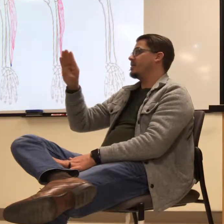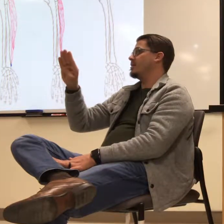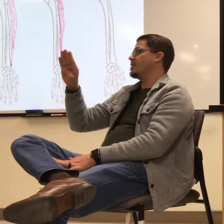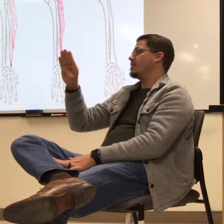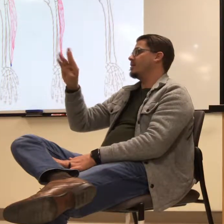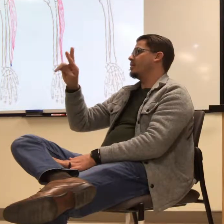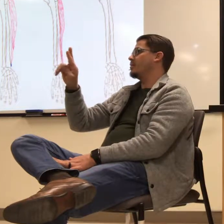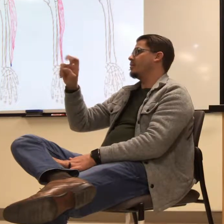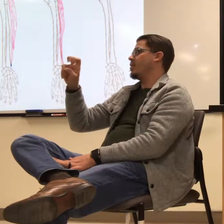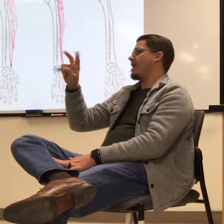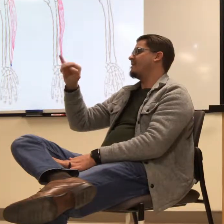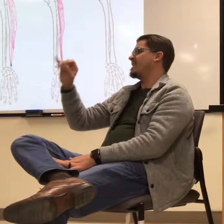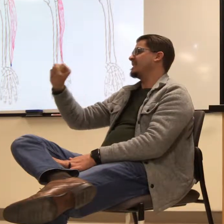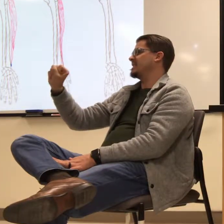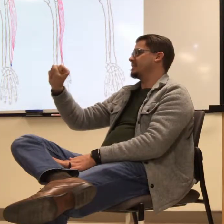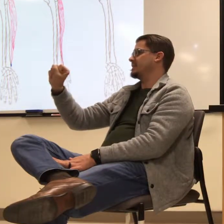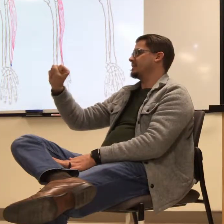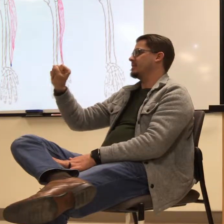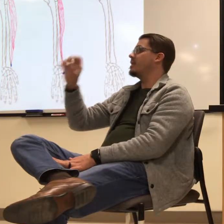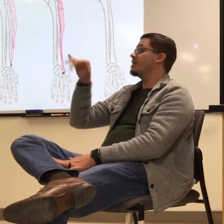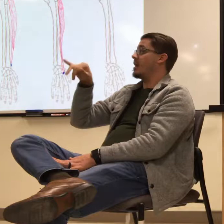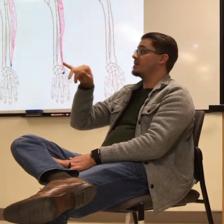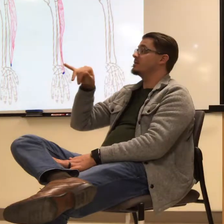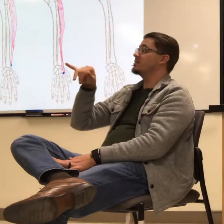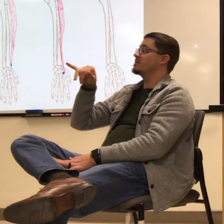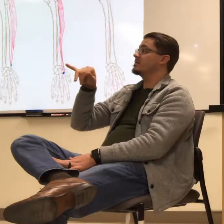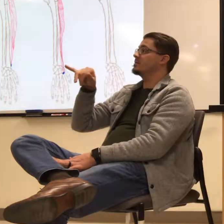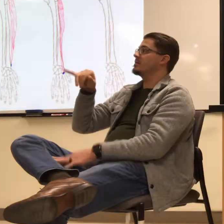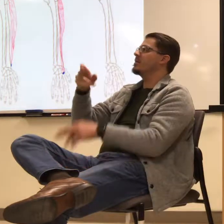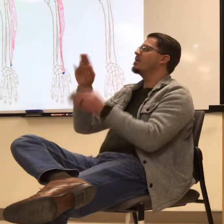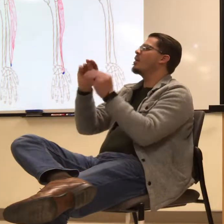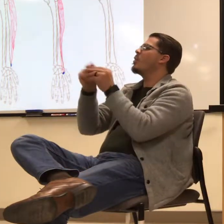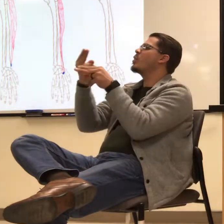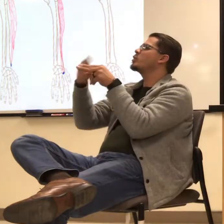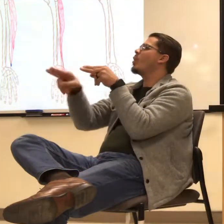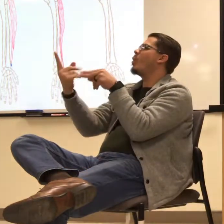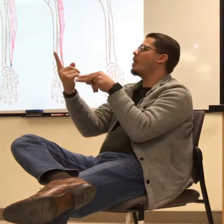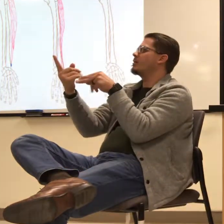brevis. So this is the shorter one.